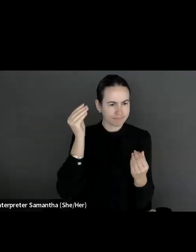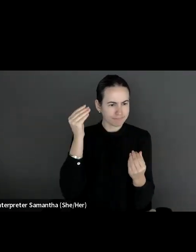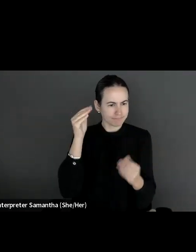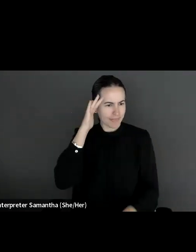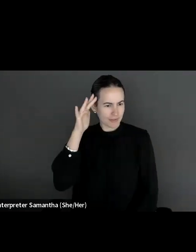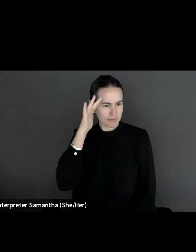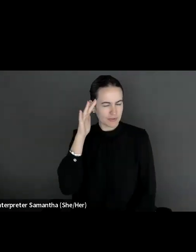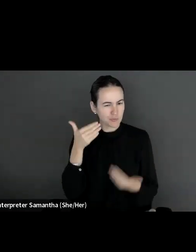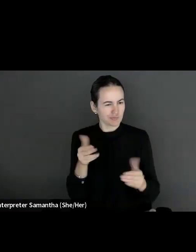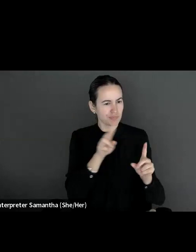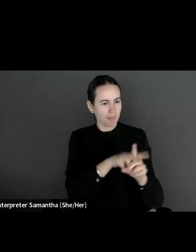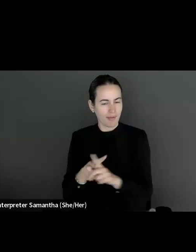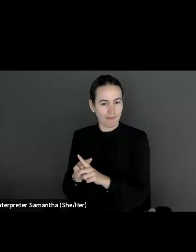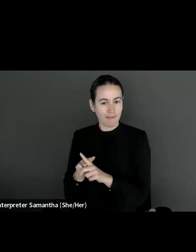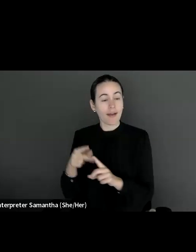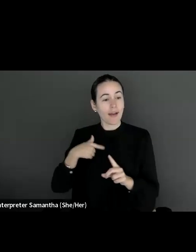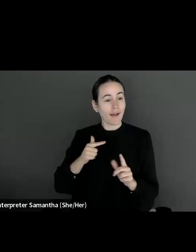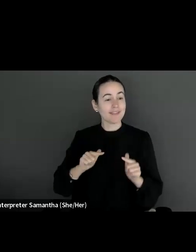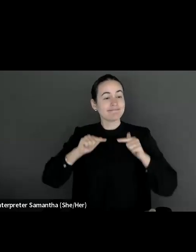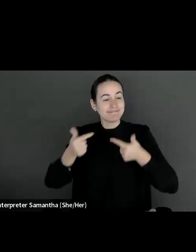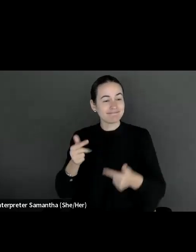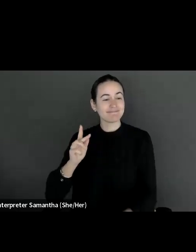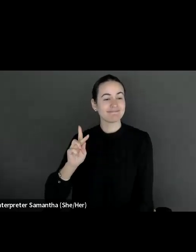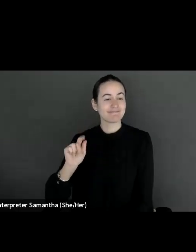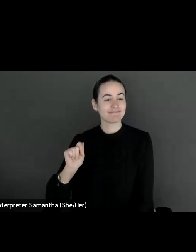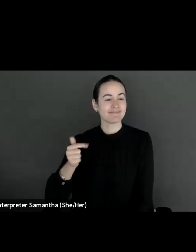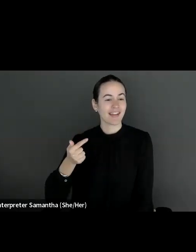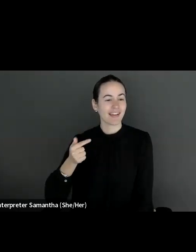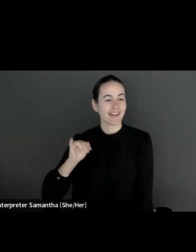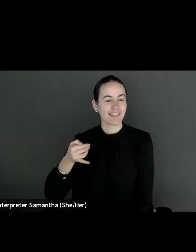So now I hand over to Katja.